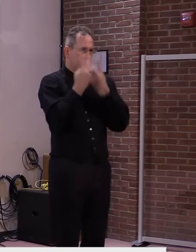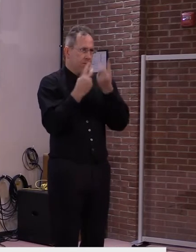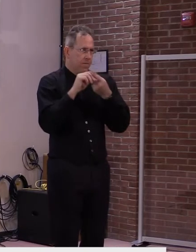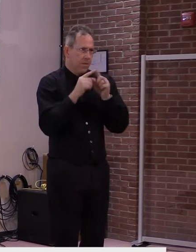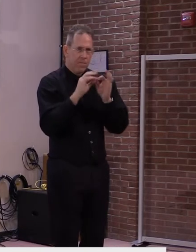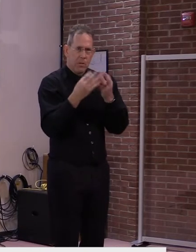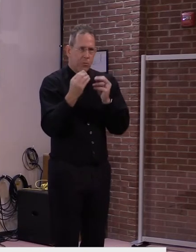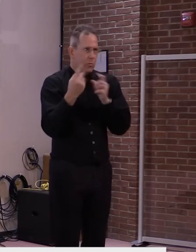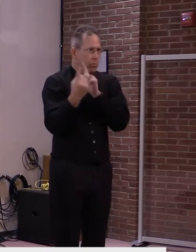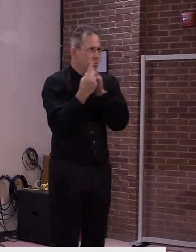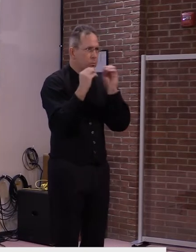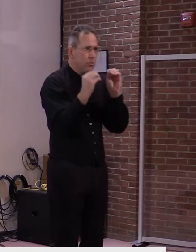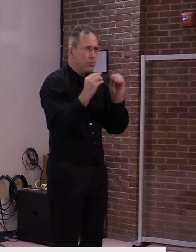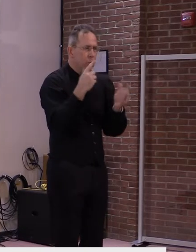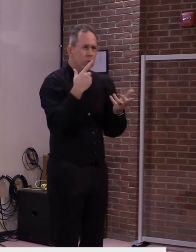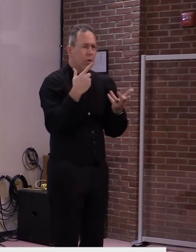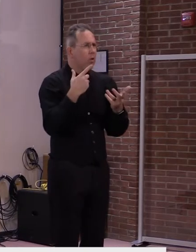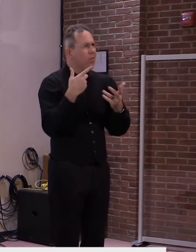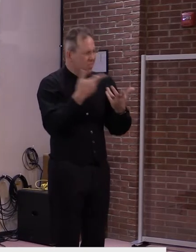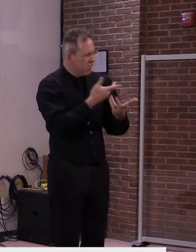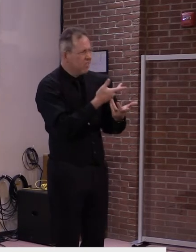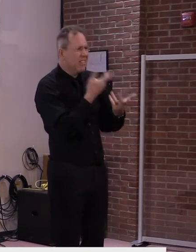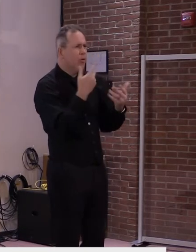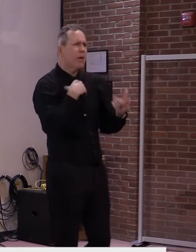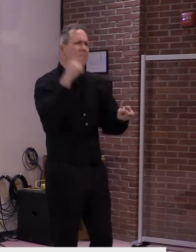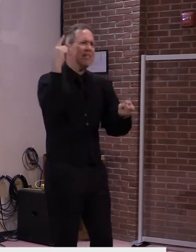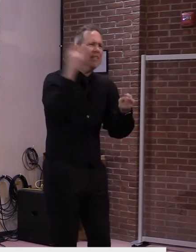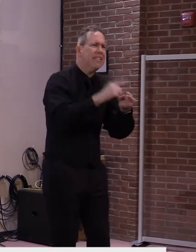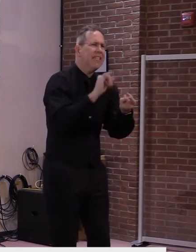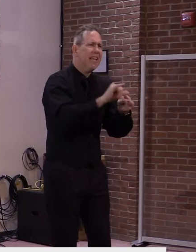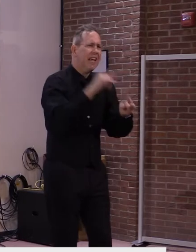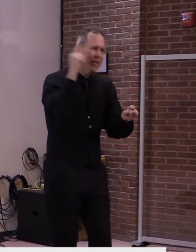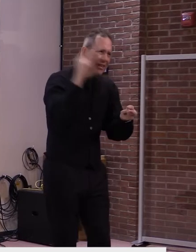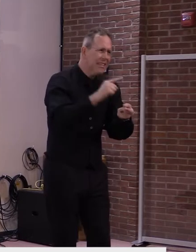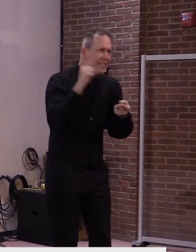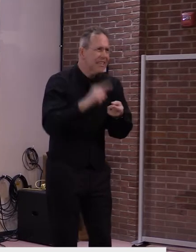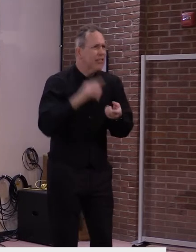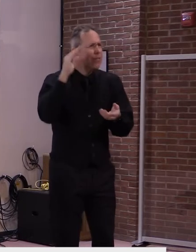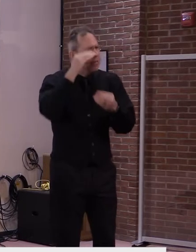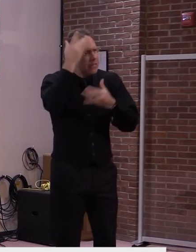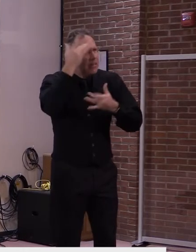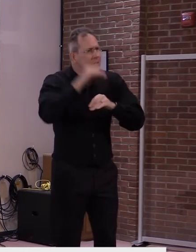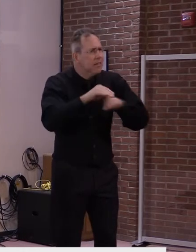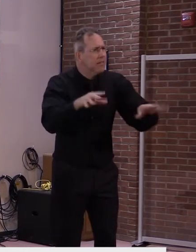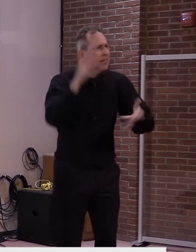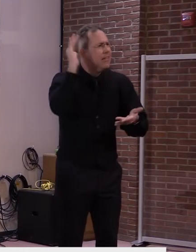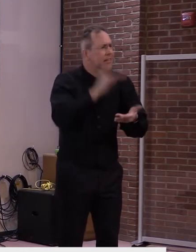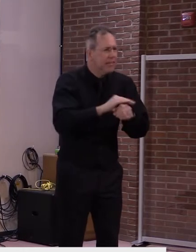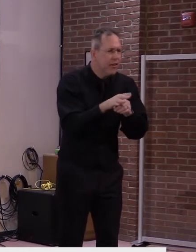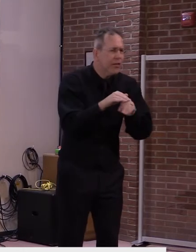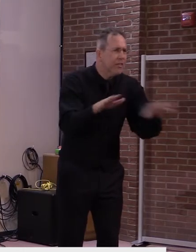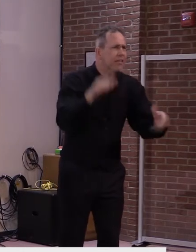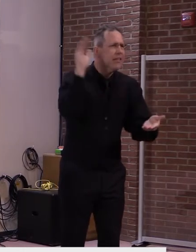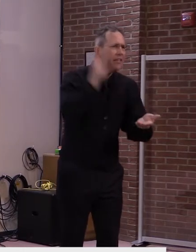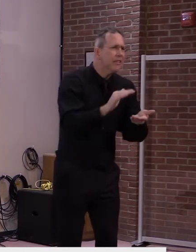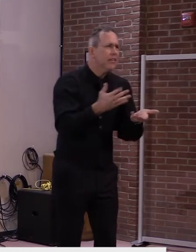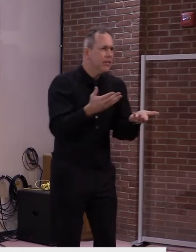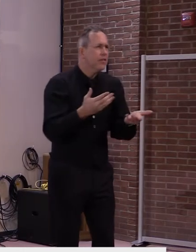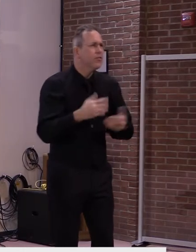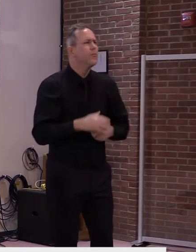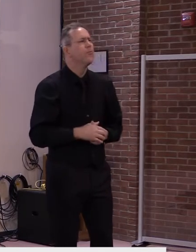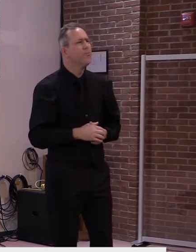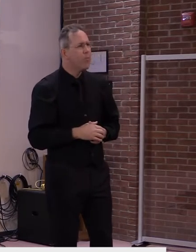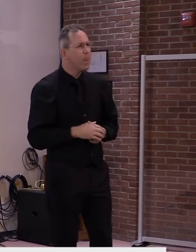illness, who are dying, who may be also hospitalized, this positions us to begin to return to